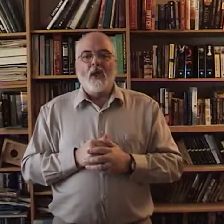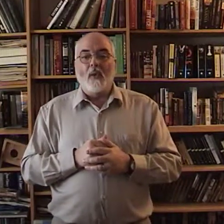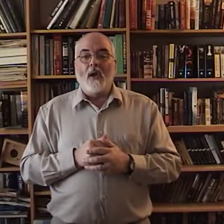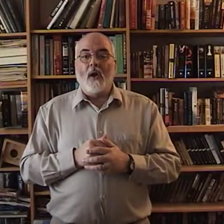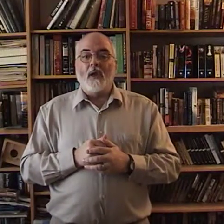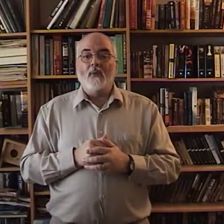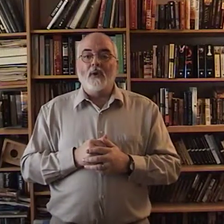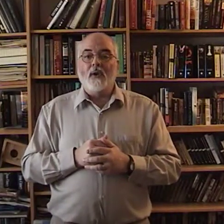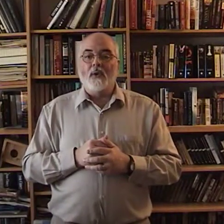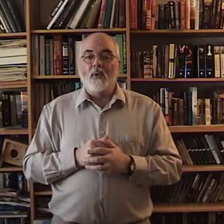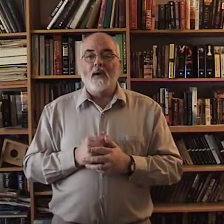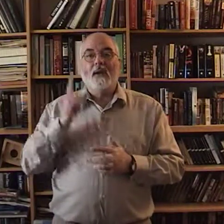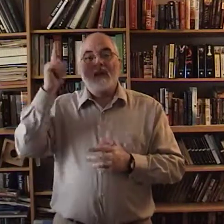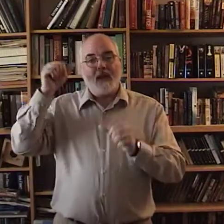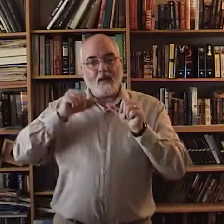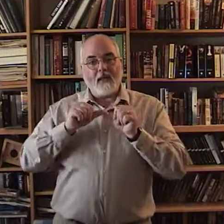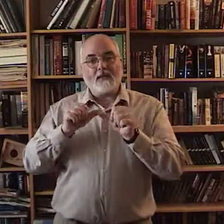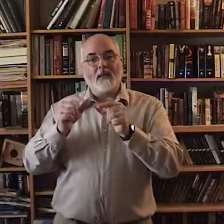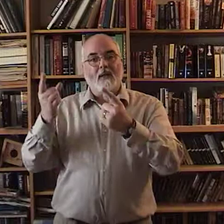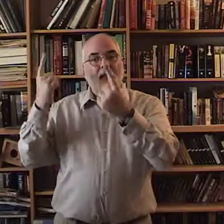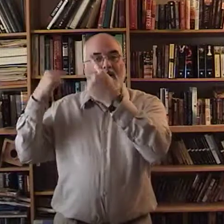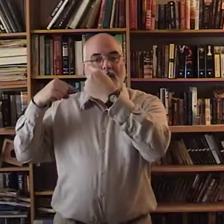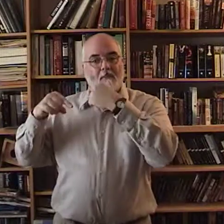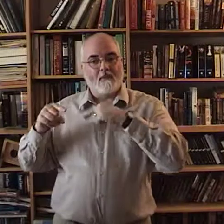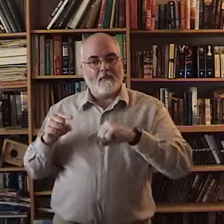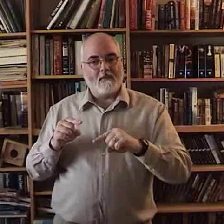Knowing all he would endure, he still came.